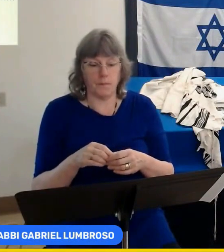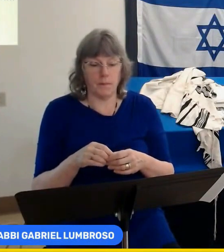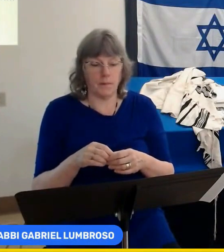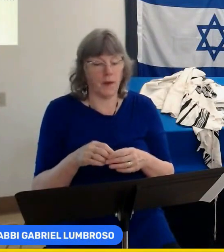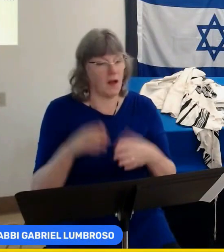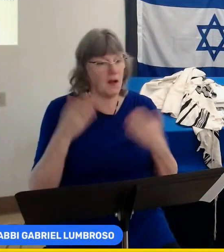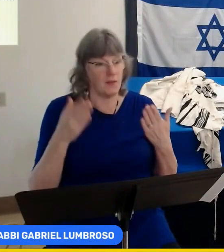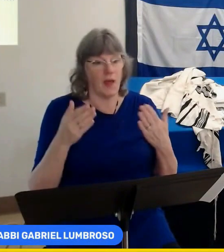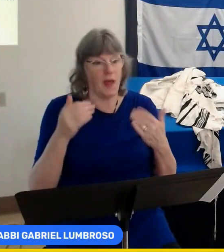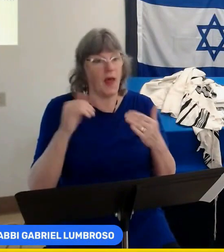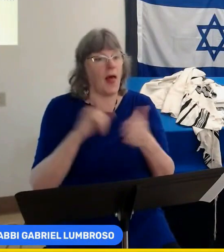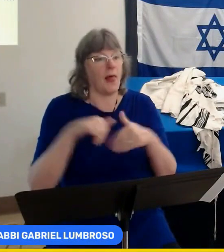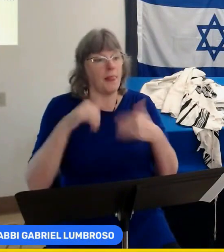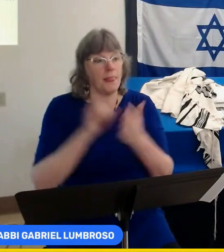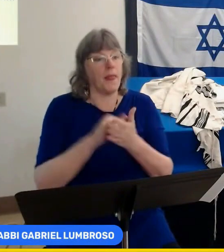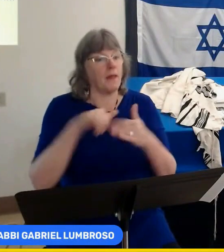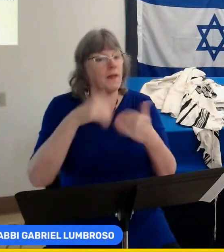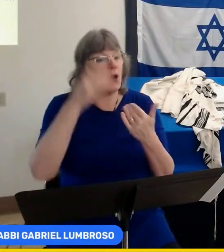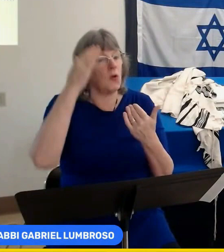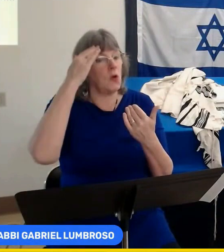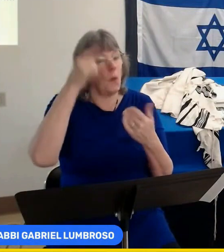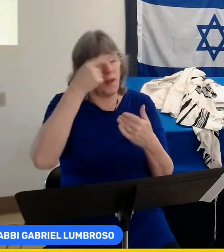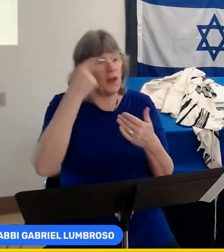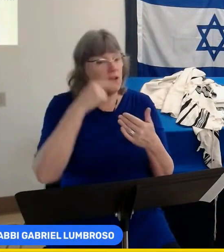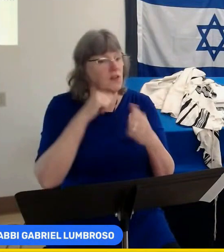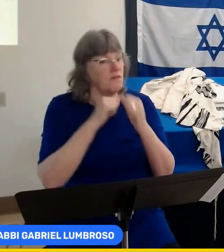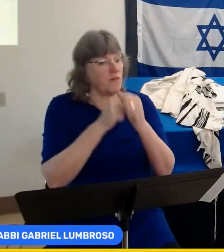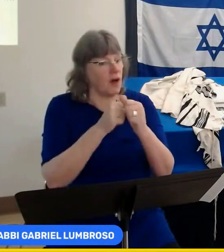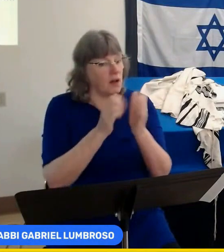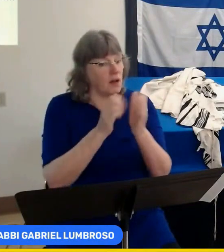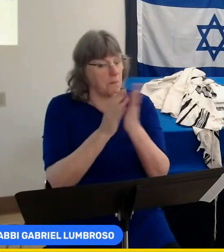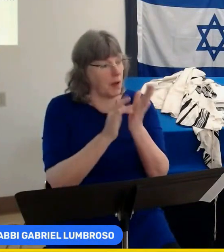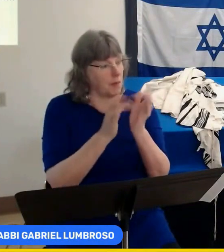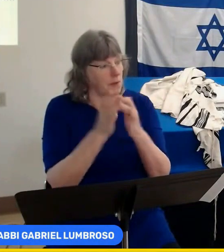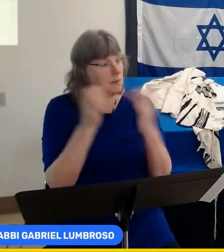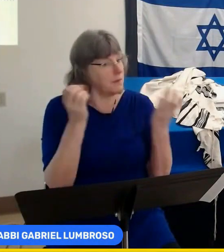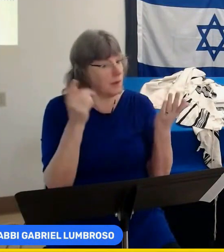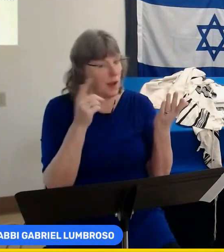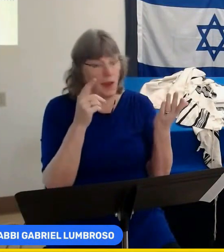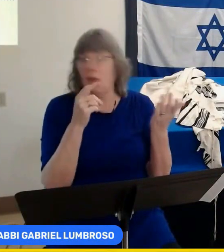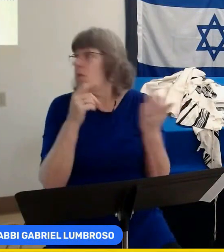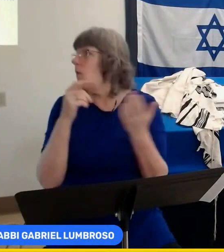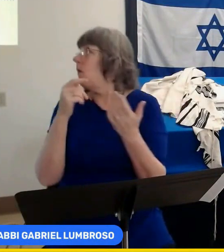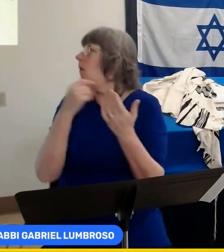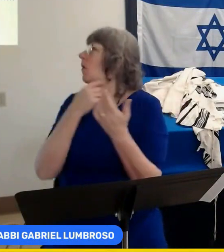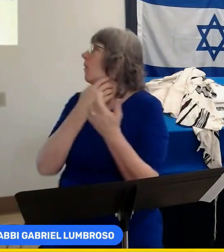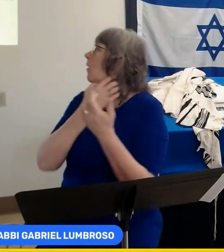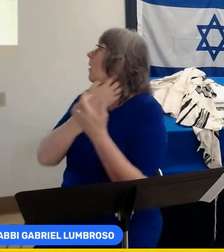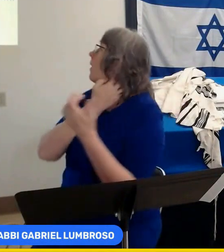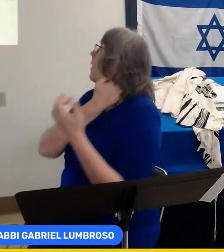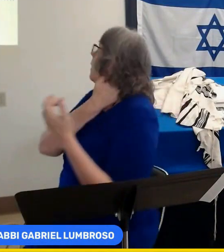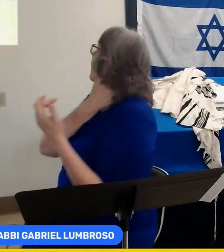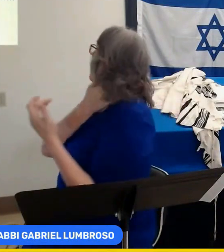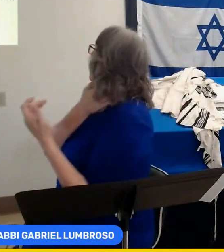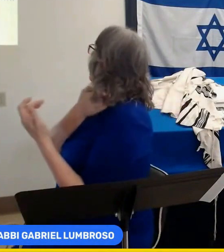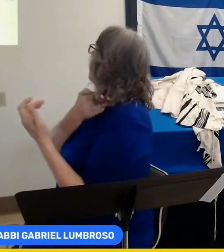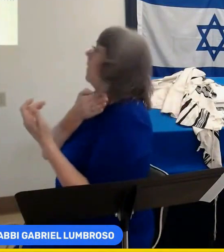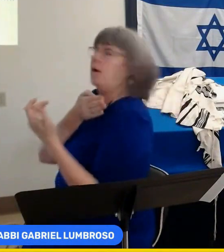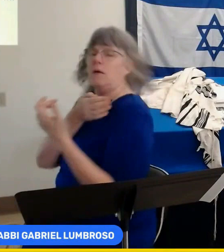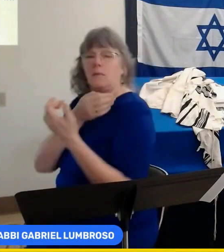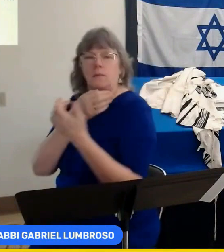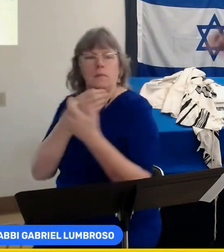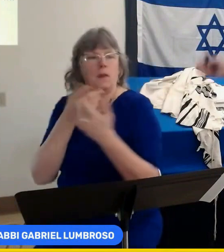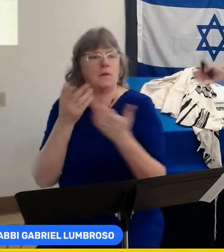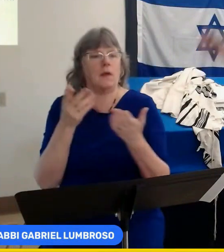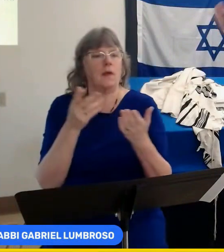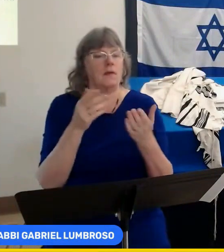blueprint. If you ask me, I think Yeshua knows best. He says, "The time is fulfilled and the